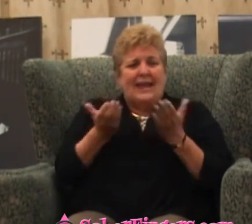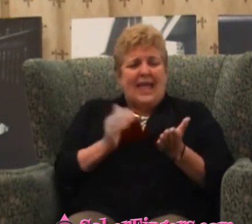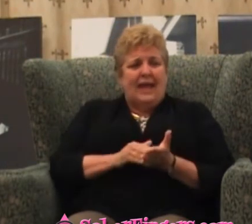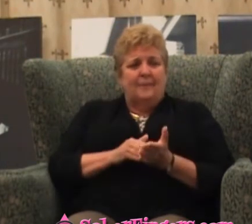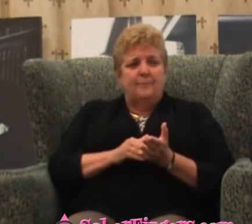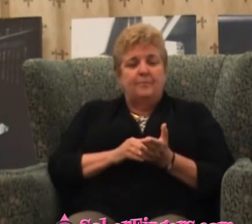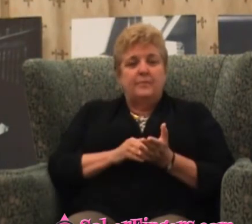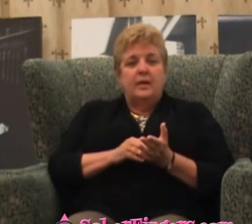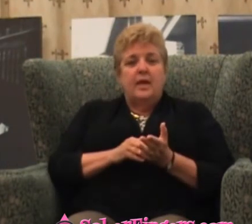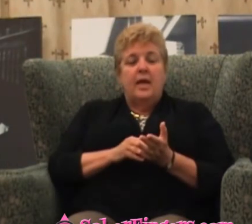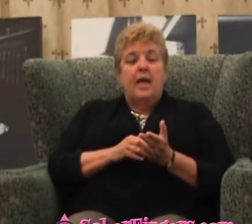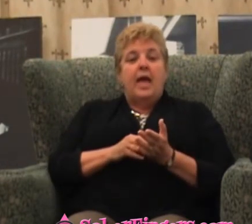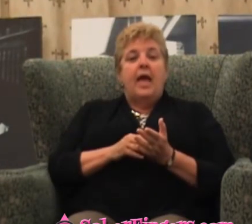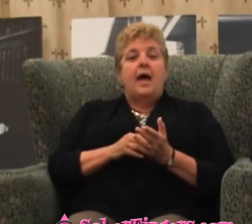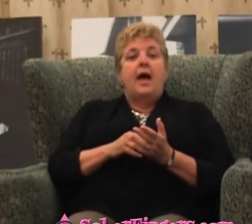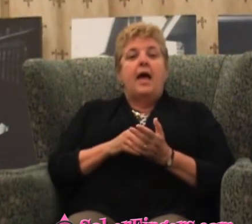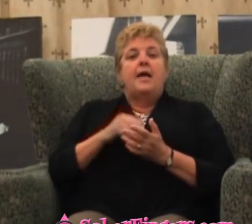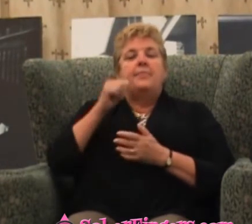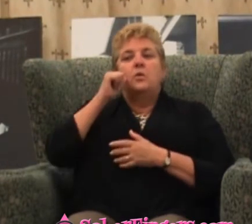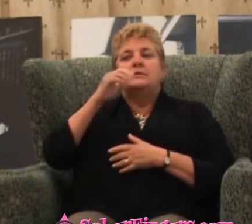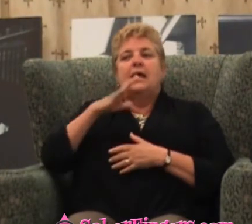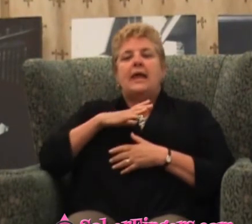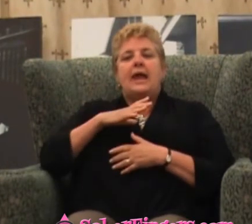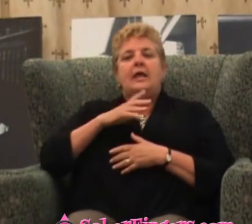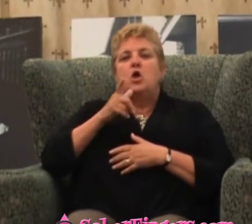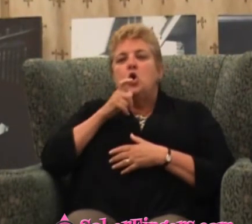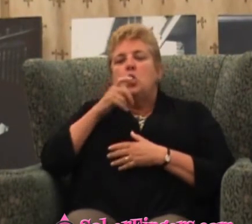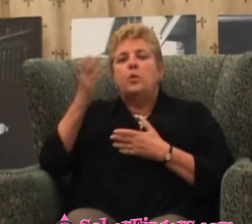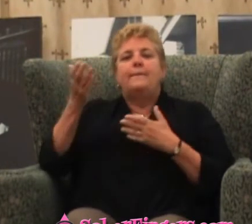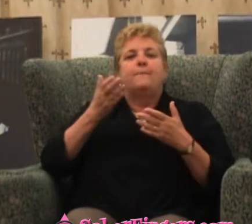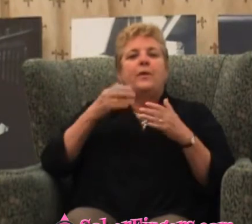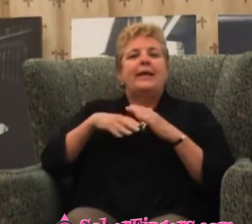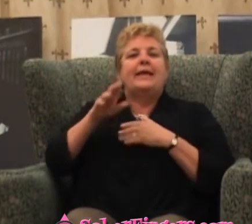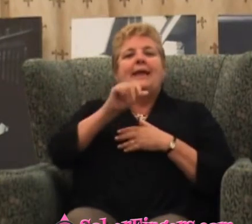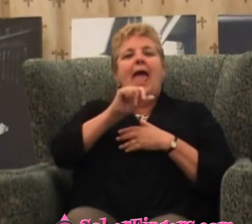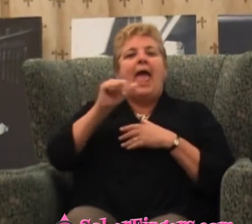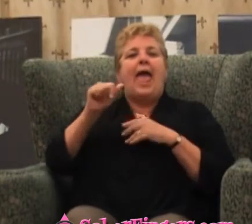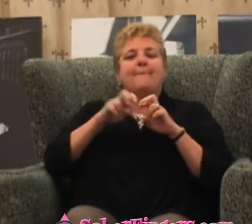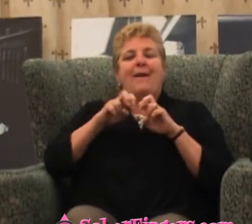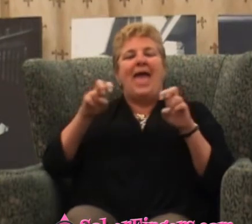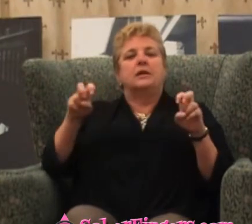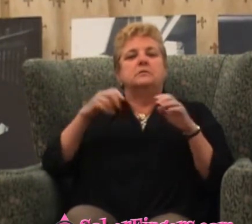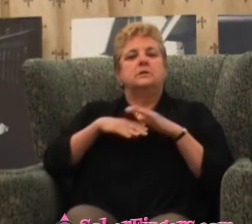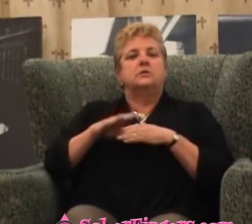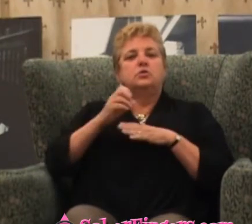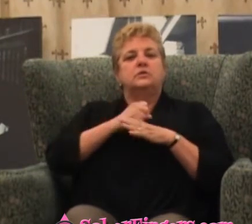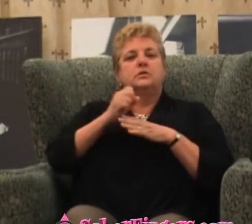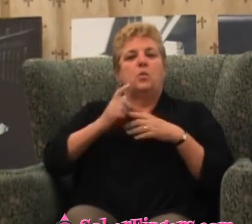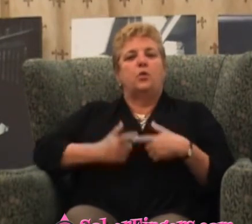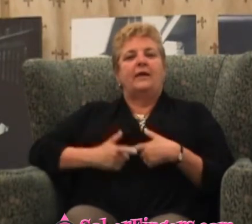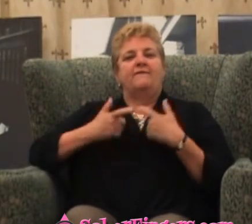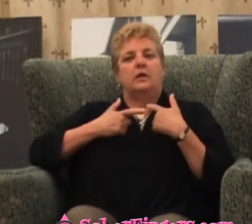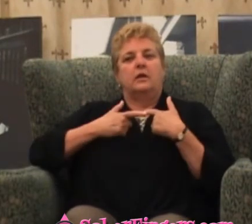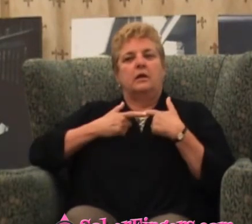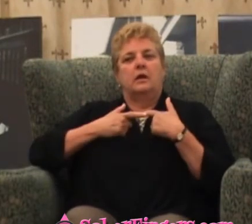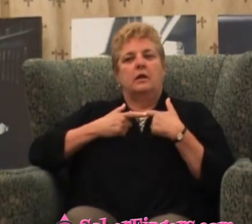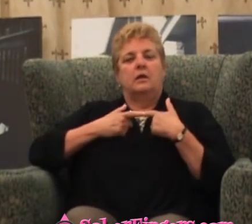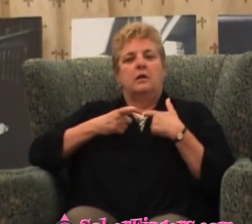lady bringing in panels of Alcoholics Anonymous into the sober living. I will never forget her. Her name was Yvonne. And